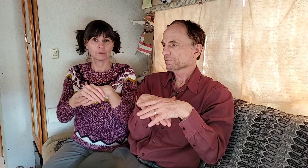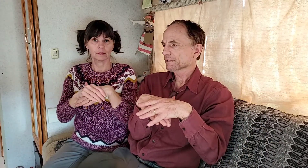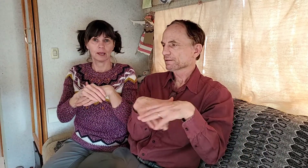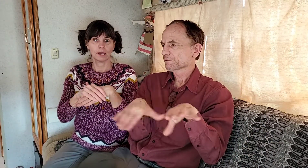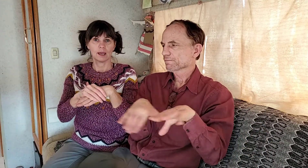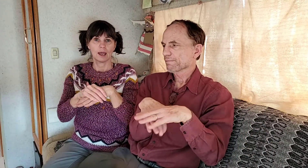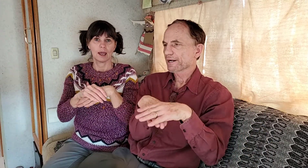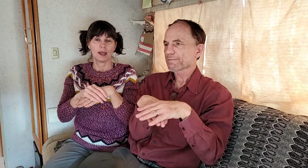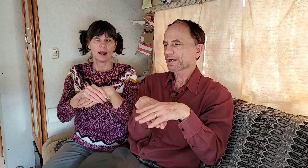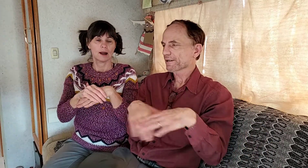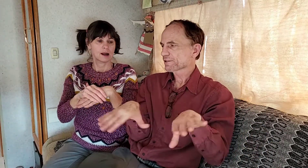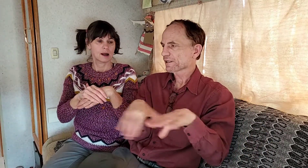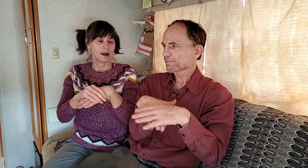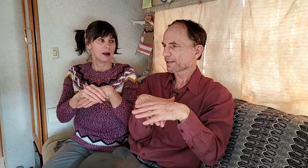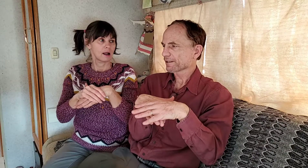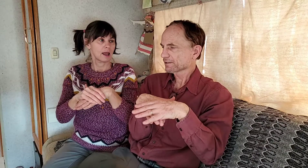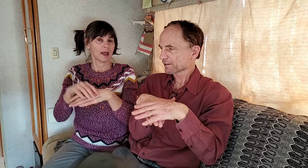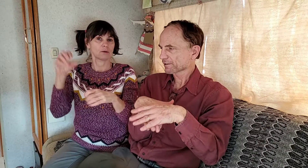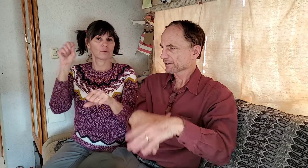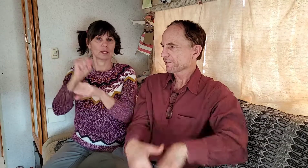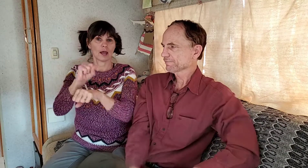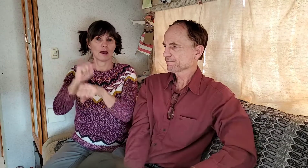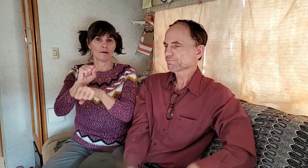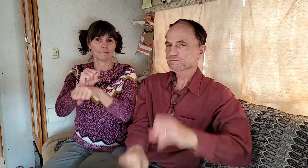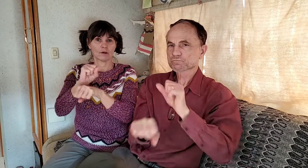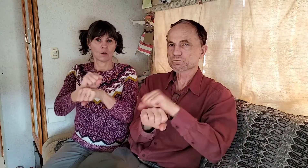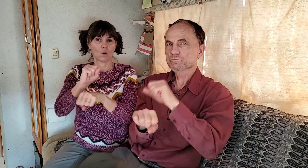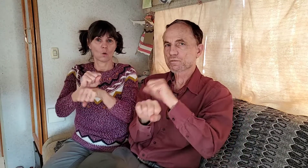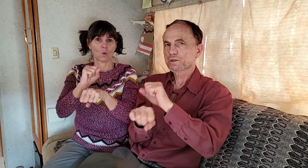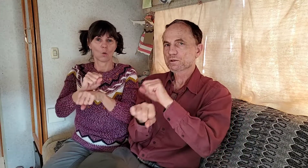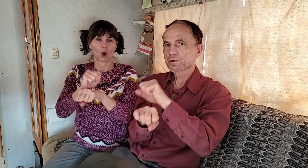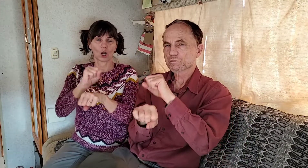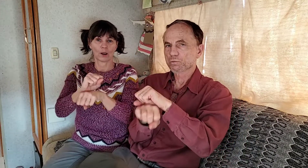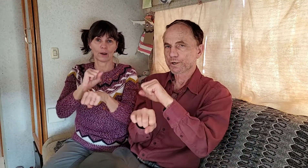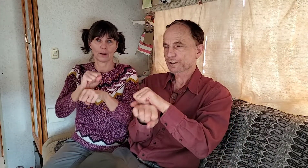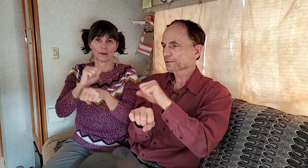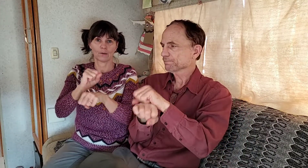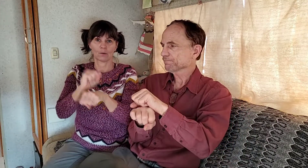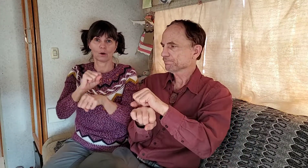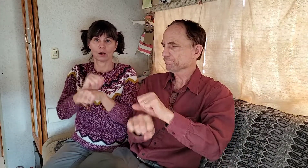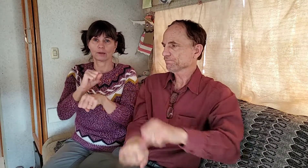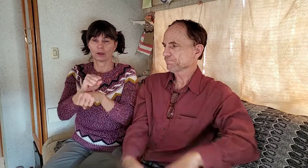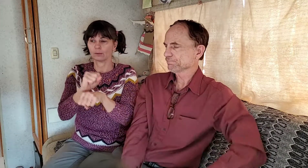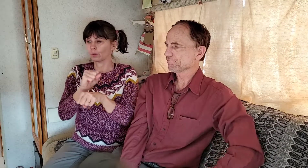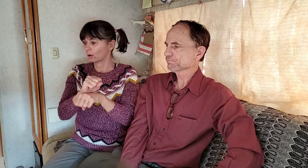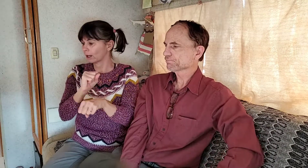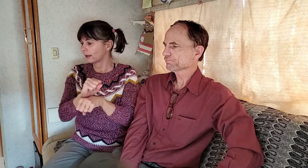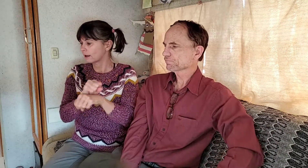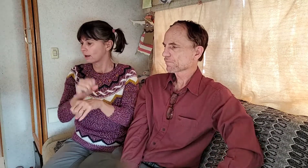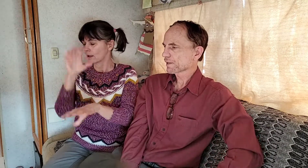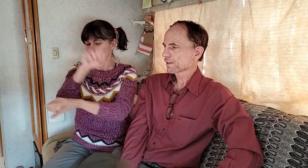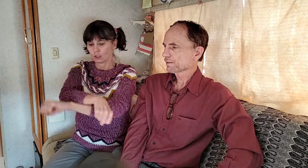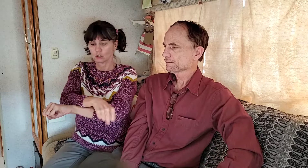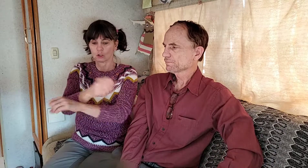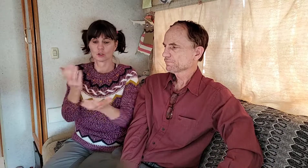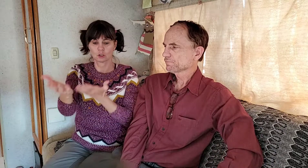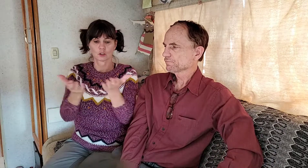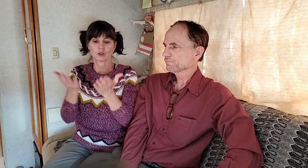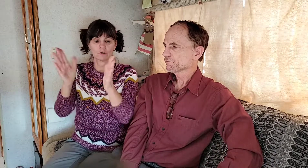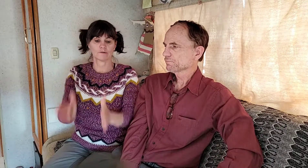Okay. Marriage, getting married. And like we that. have work. Work. They're going to be working. The